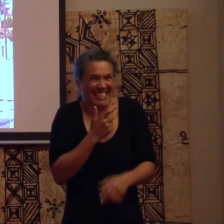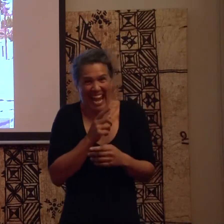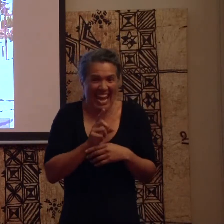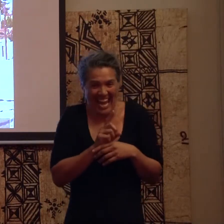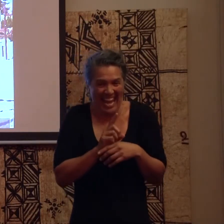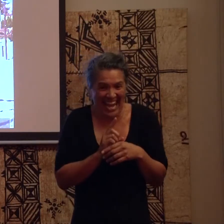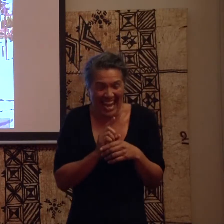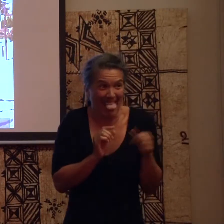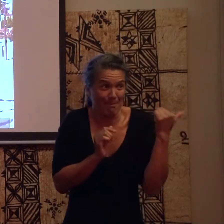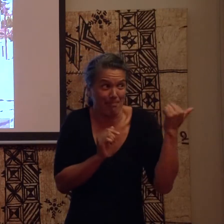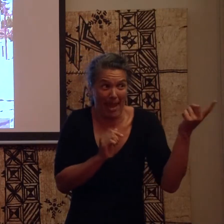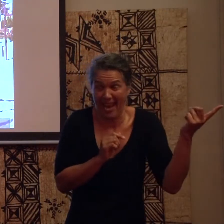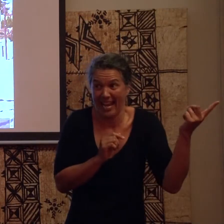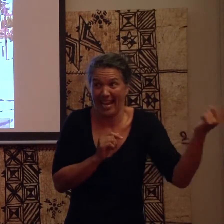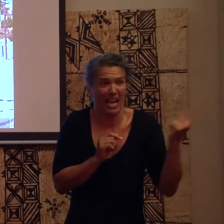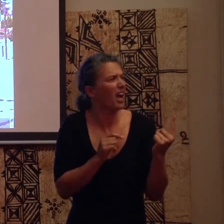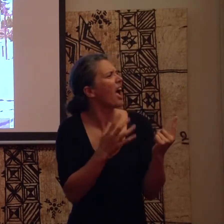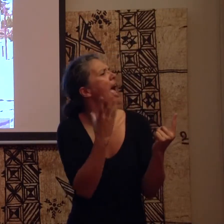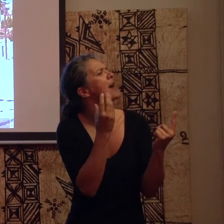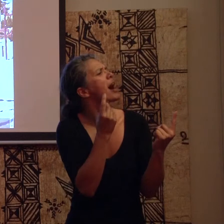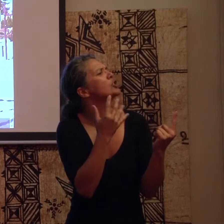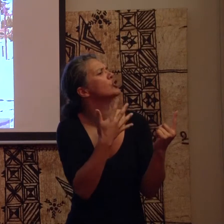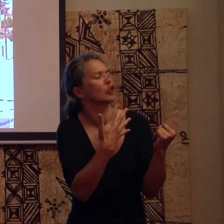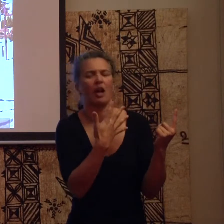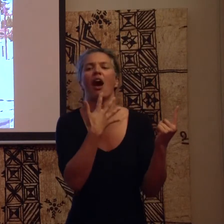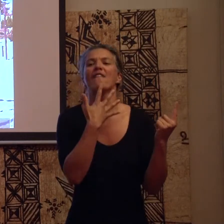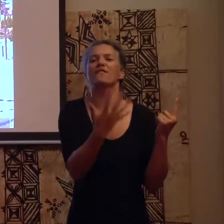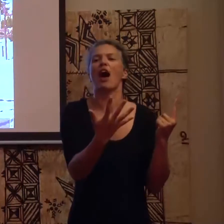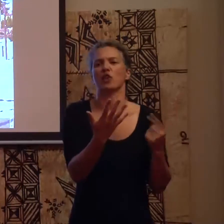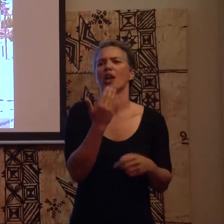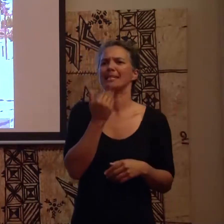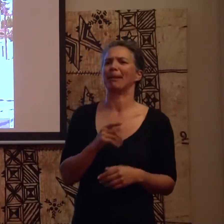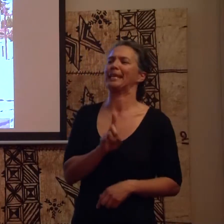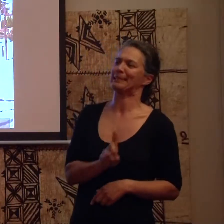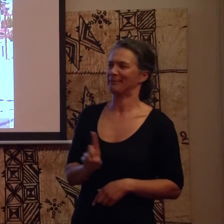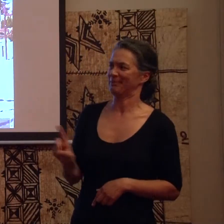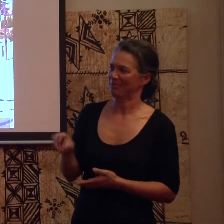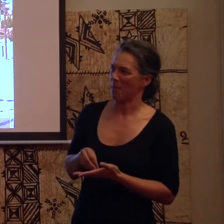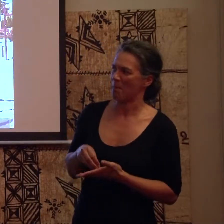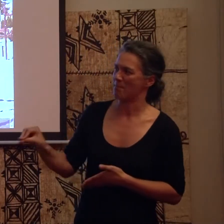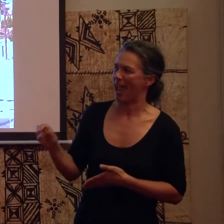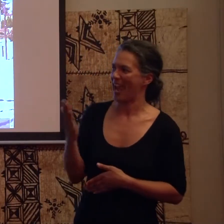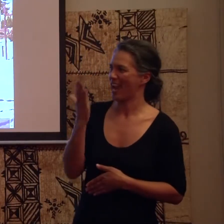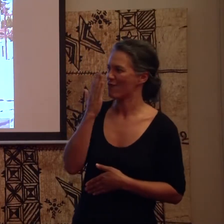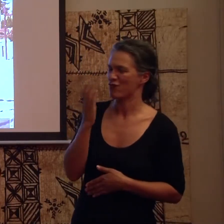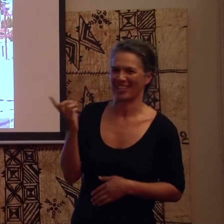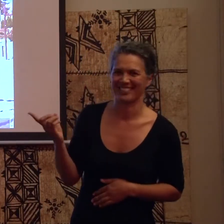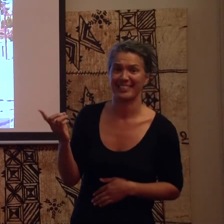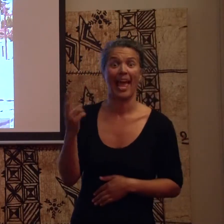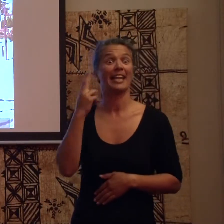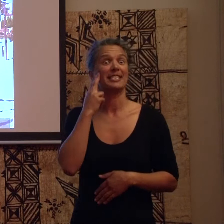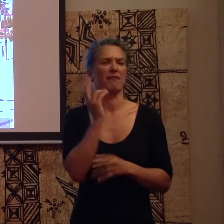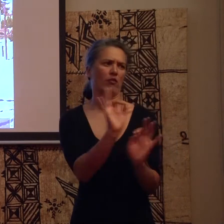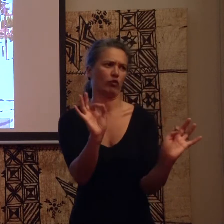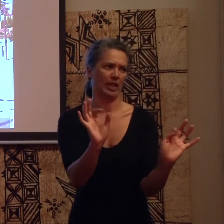and pay a what's the admission, Matt? $5. So it's a $5 admission, and I think tonight's—I think you're going to get